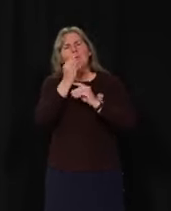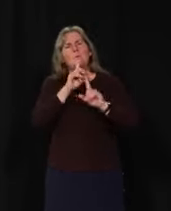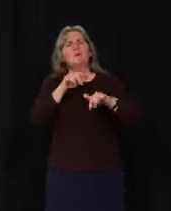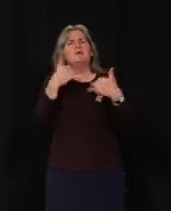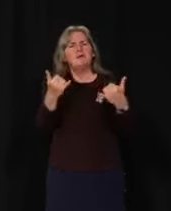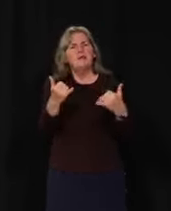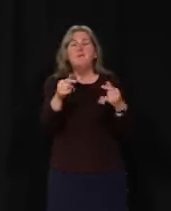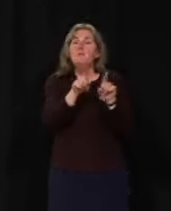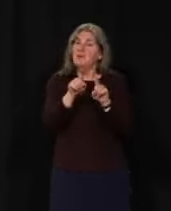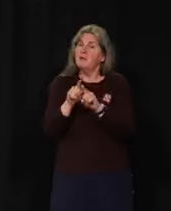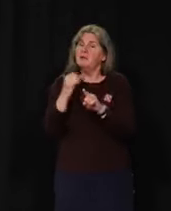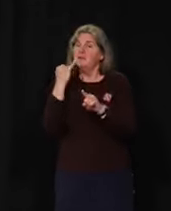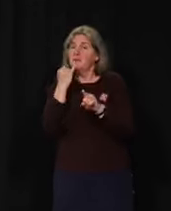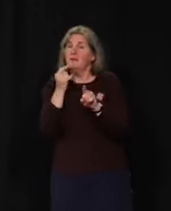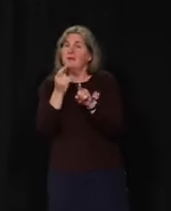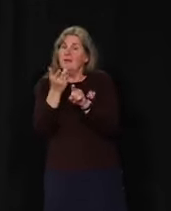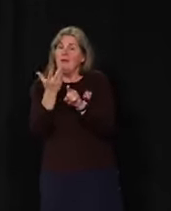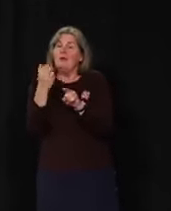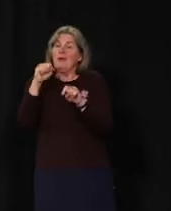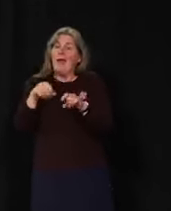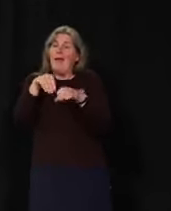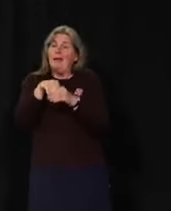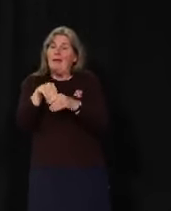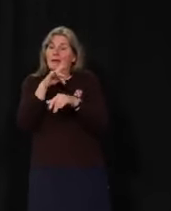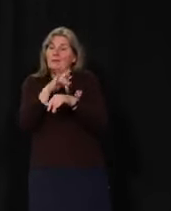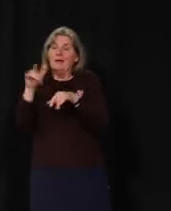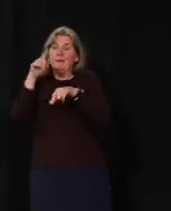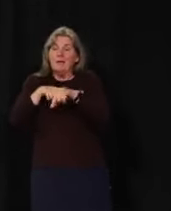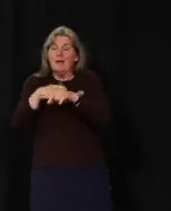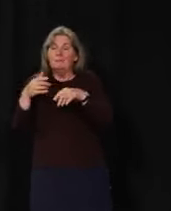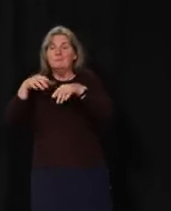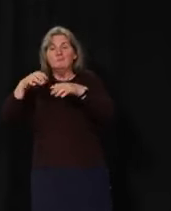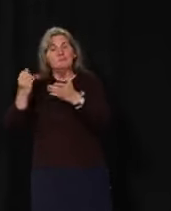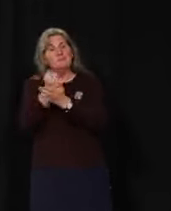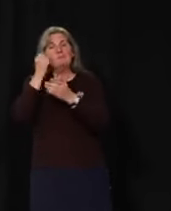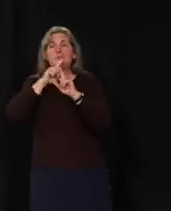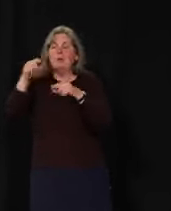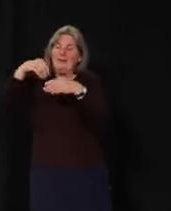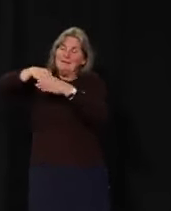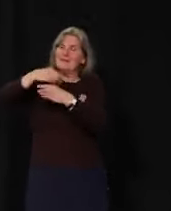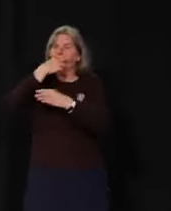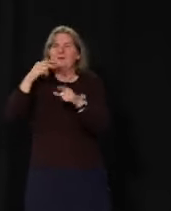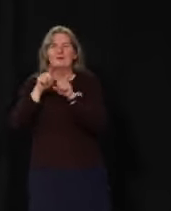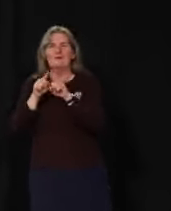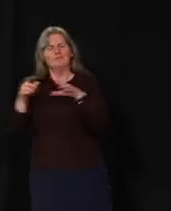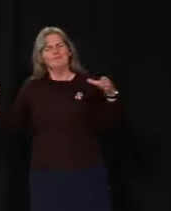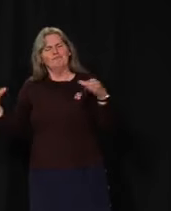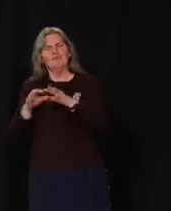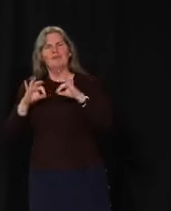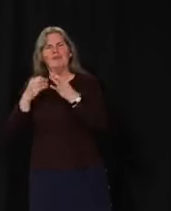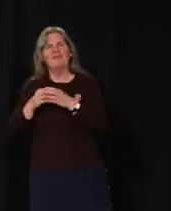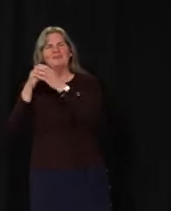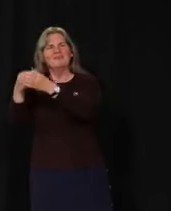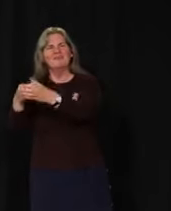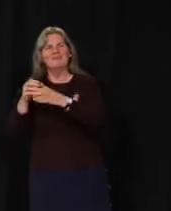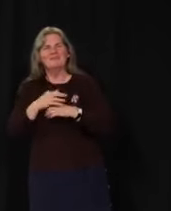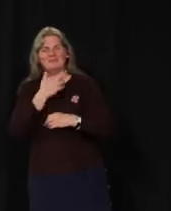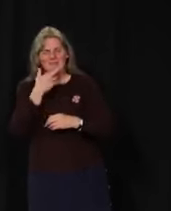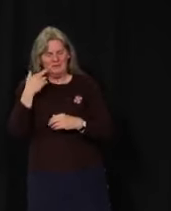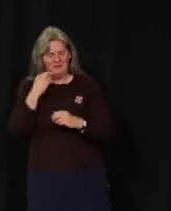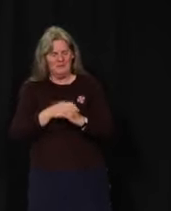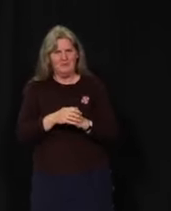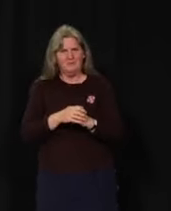taking the time to an opportunity to dine in when you have the chance to do so. Bring your whole family. Tomorrow, there will